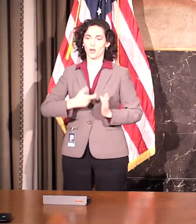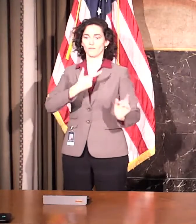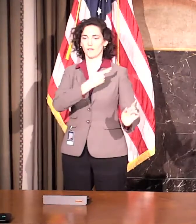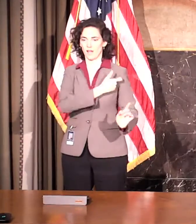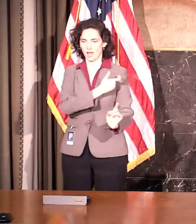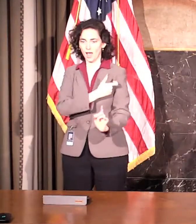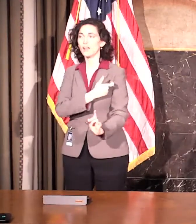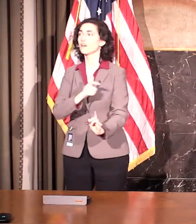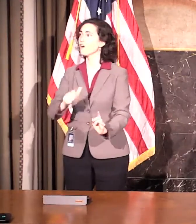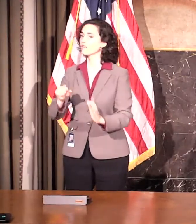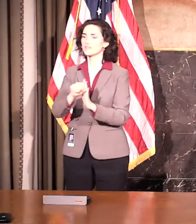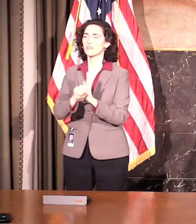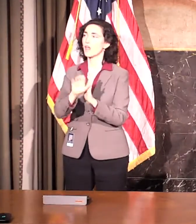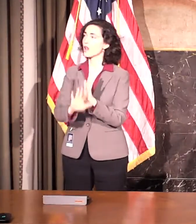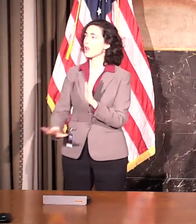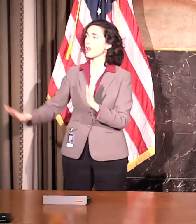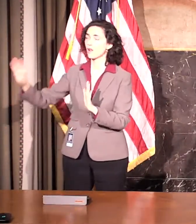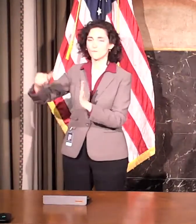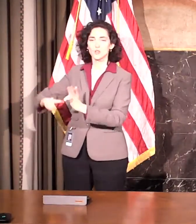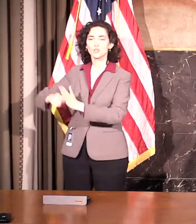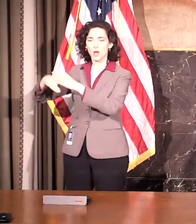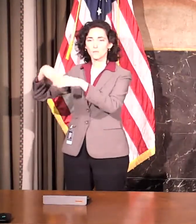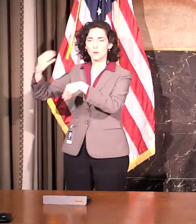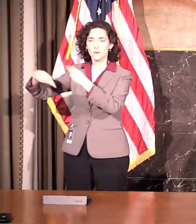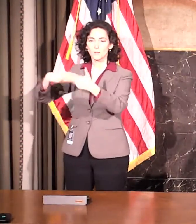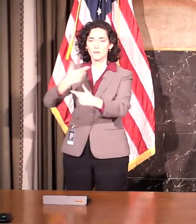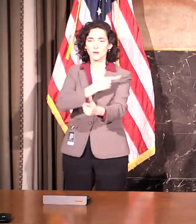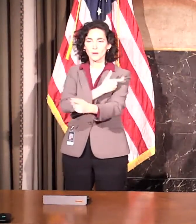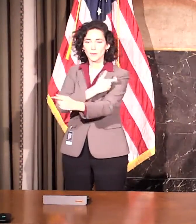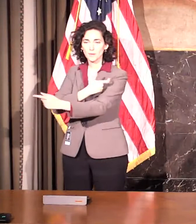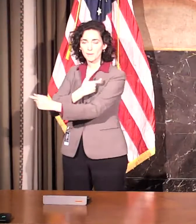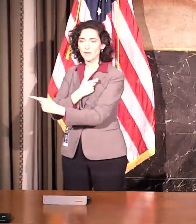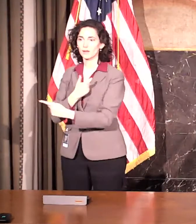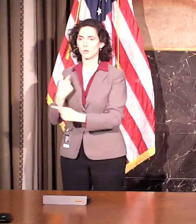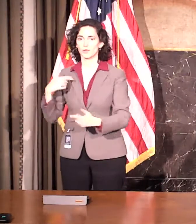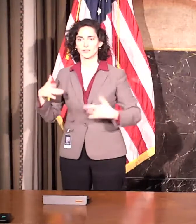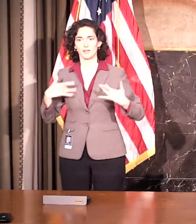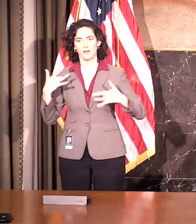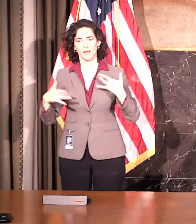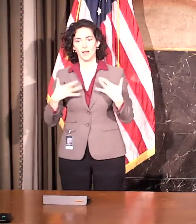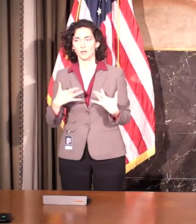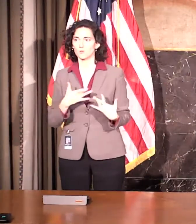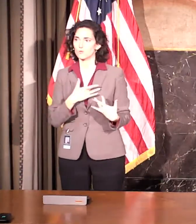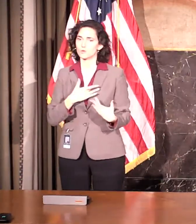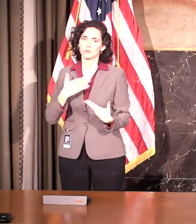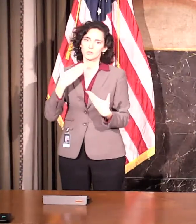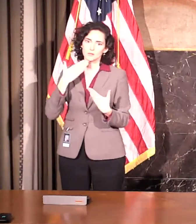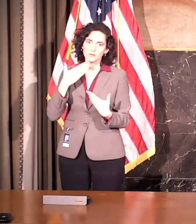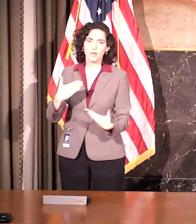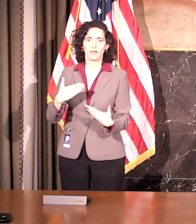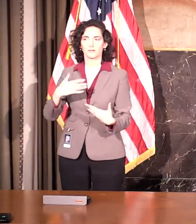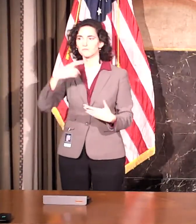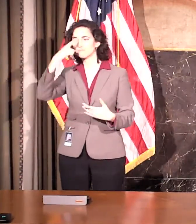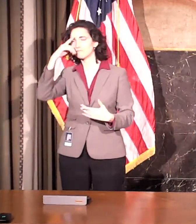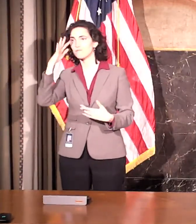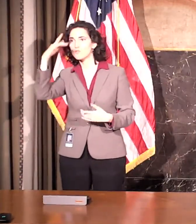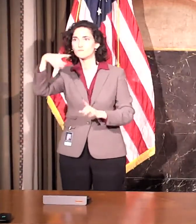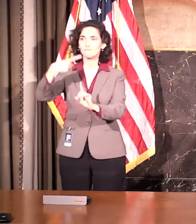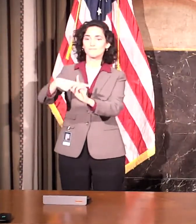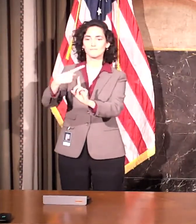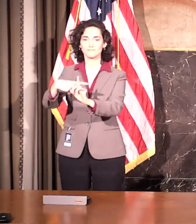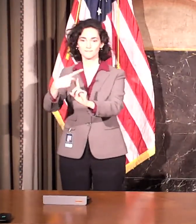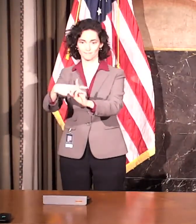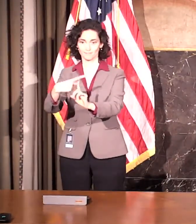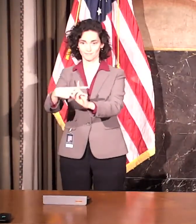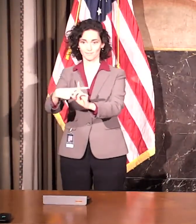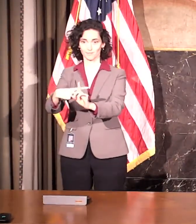country, this is an exciting time, and we all have a lot to be thankful for and optimistic about. And this